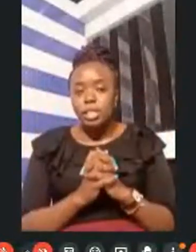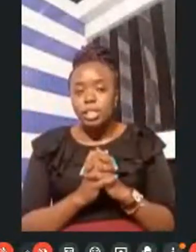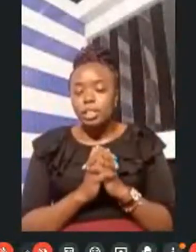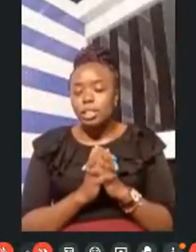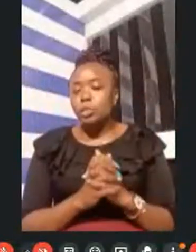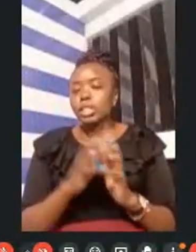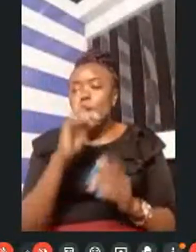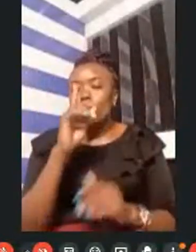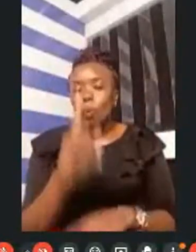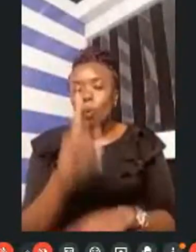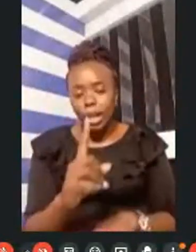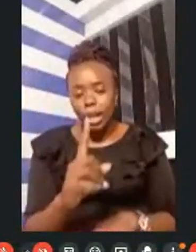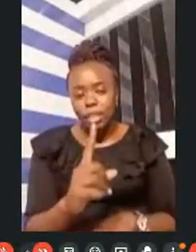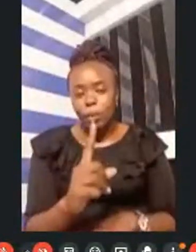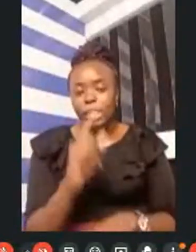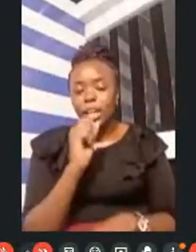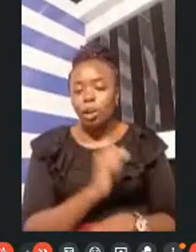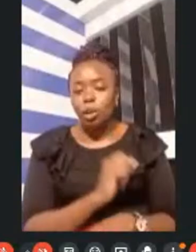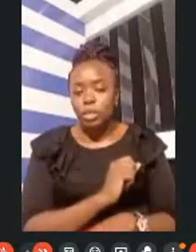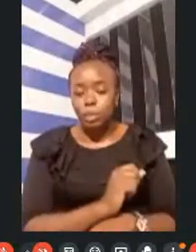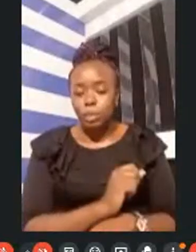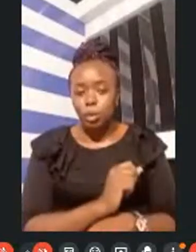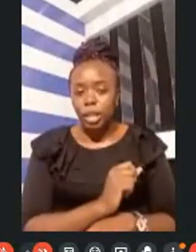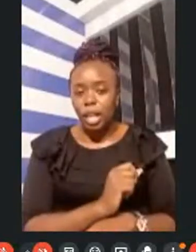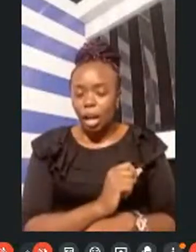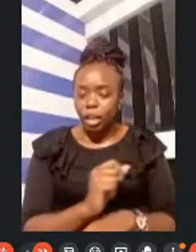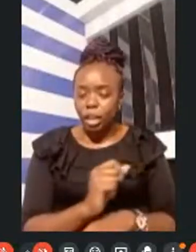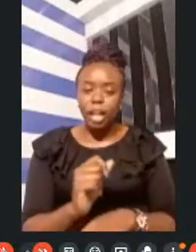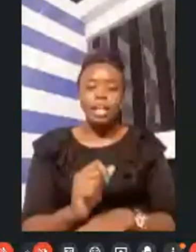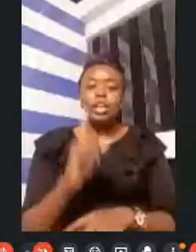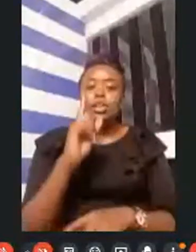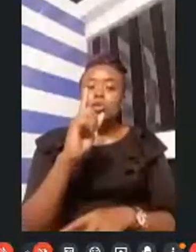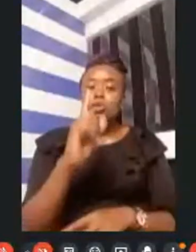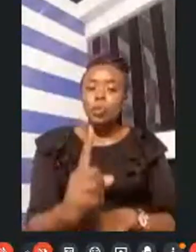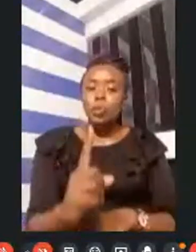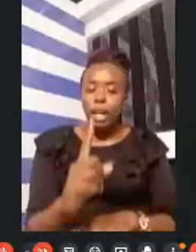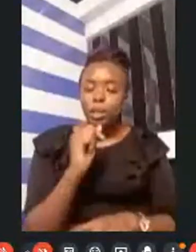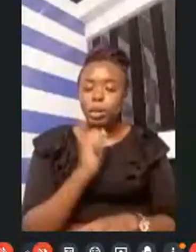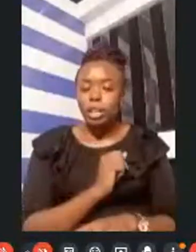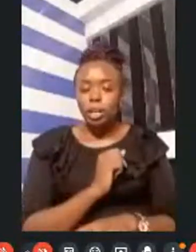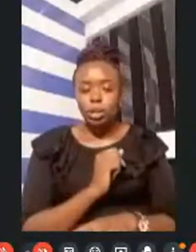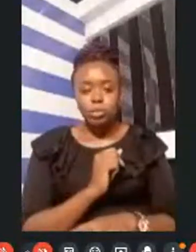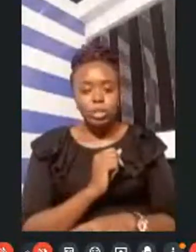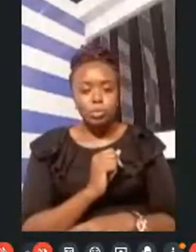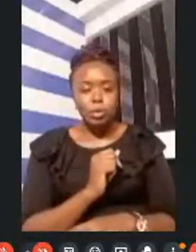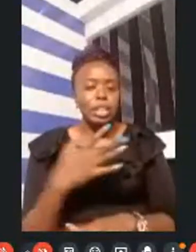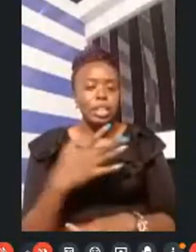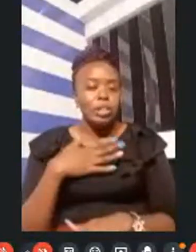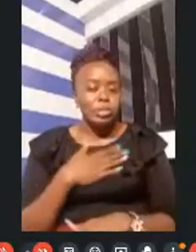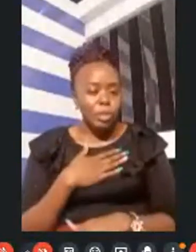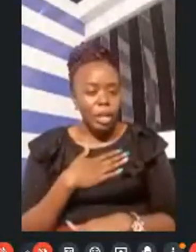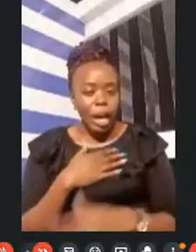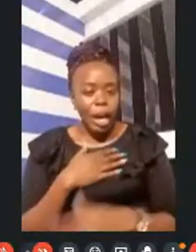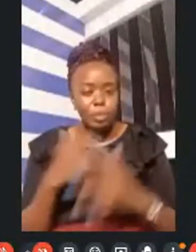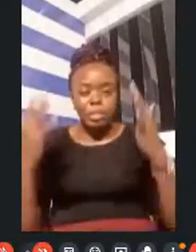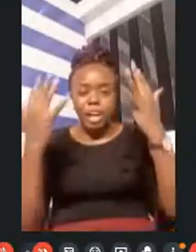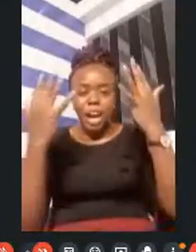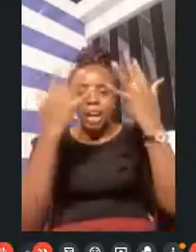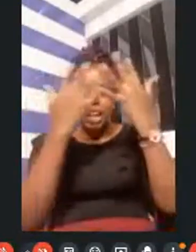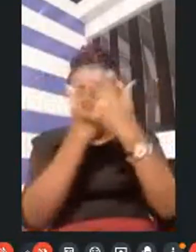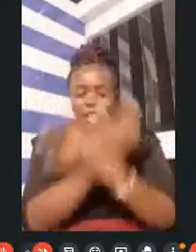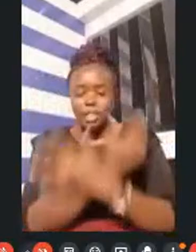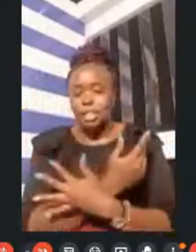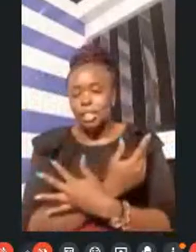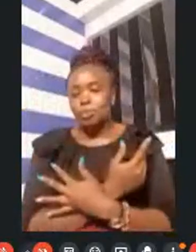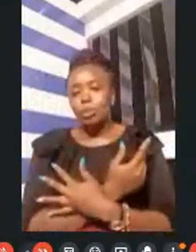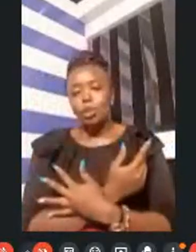both at once. Use one, the one that you're comfortable with. Okay, use one, the one that you're comfortable with. For me, I